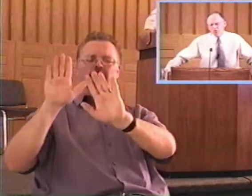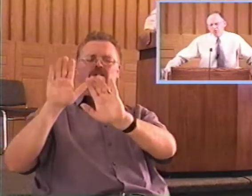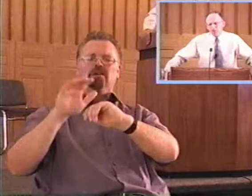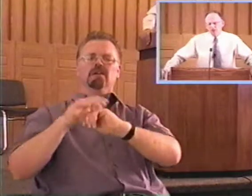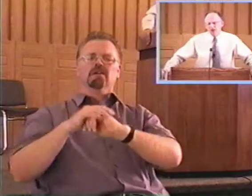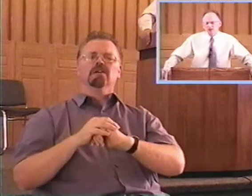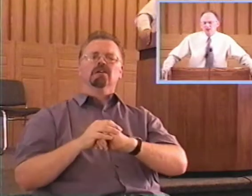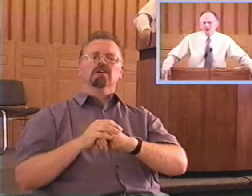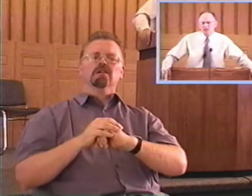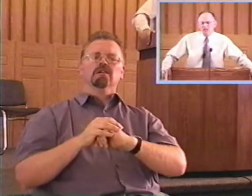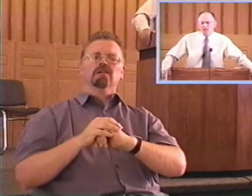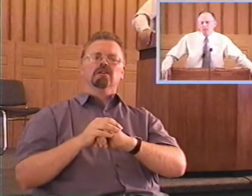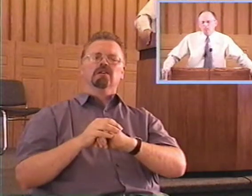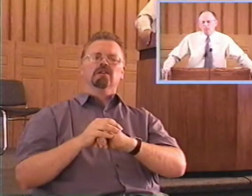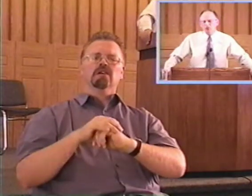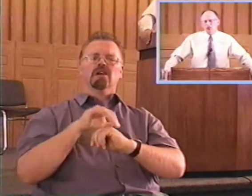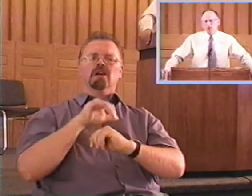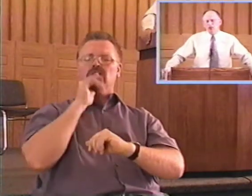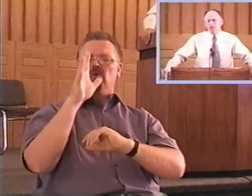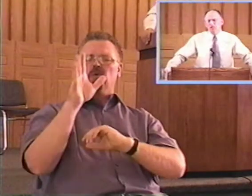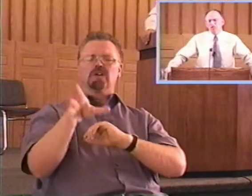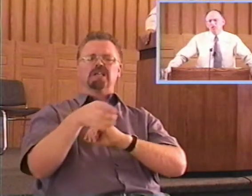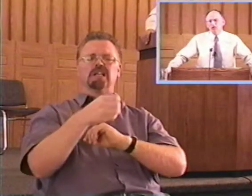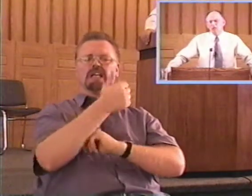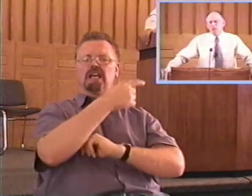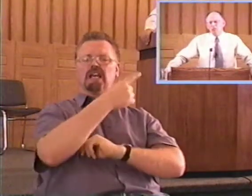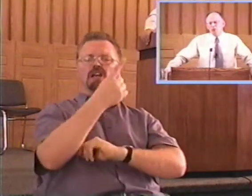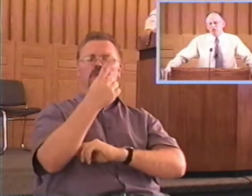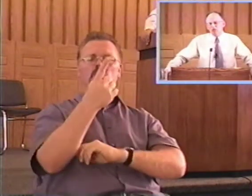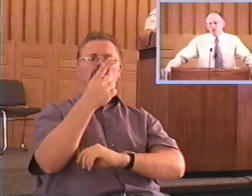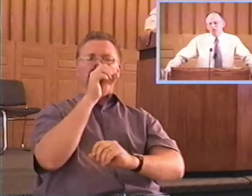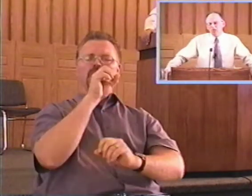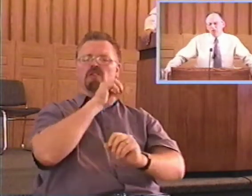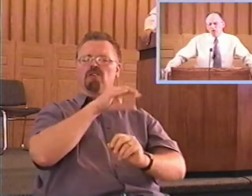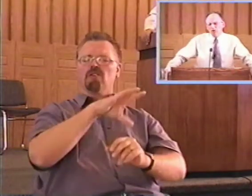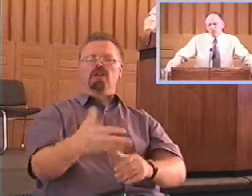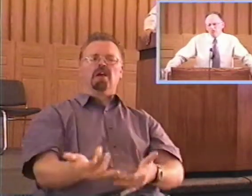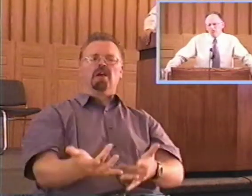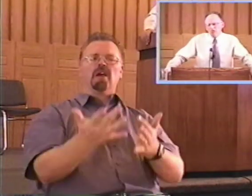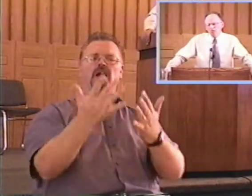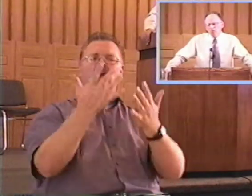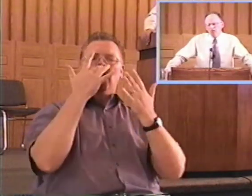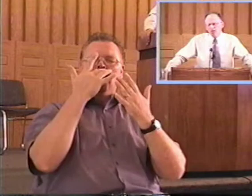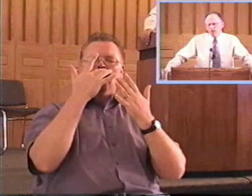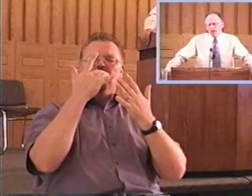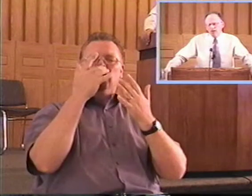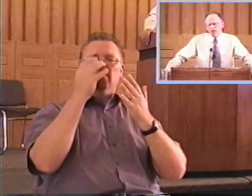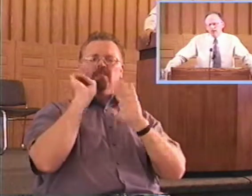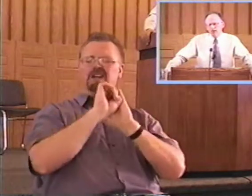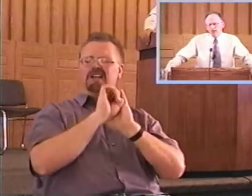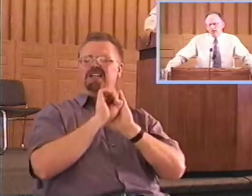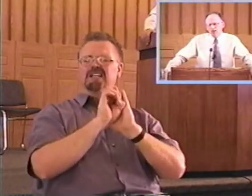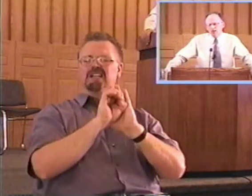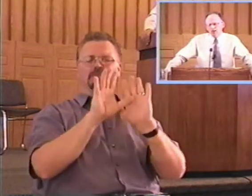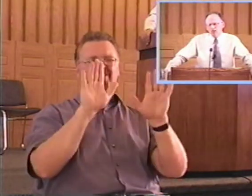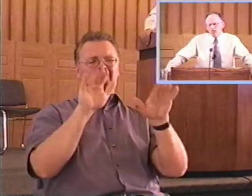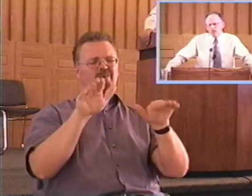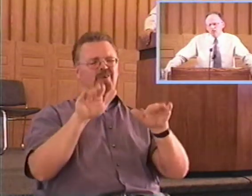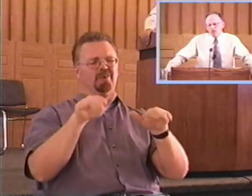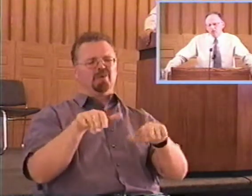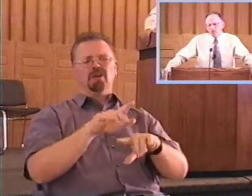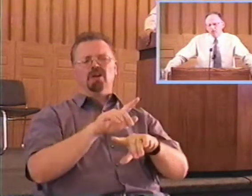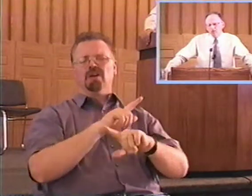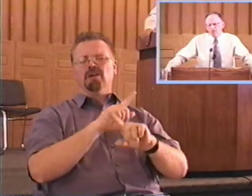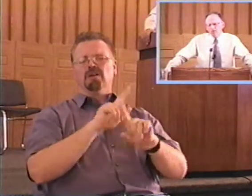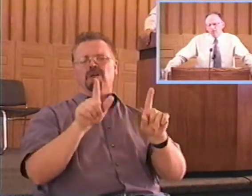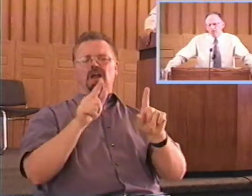of them, we pray, as examples. Have mercy upon us, we pray.